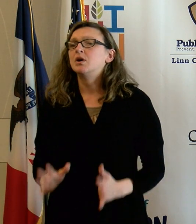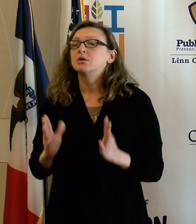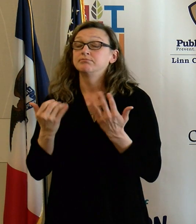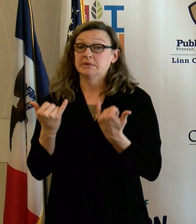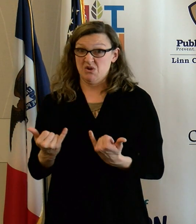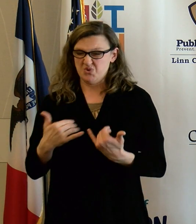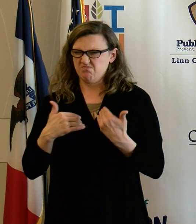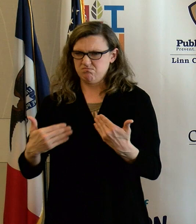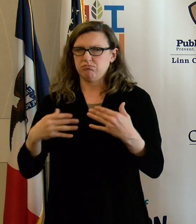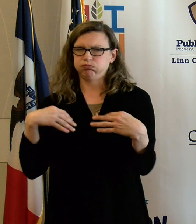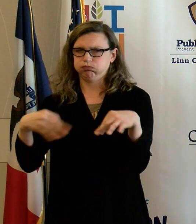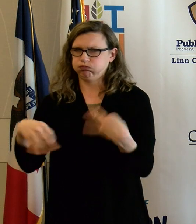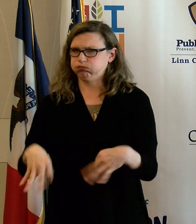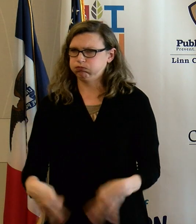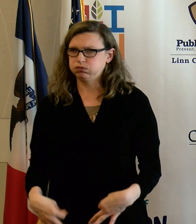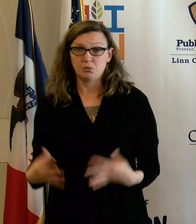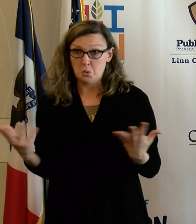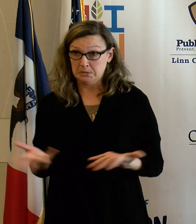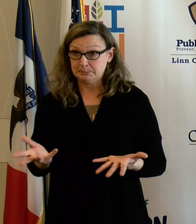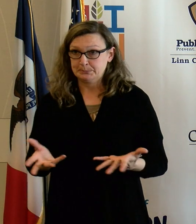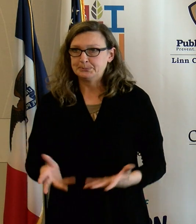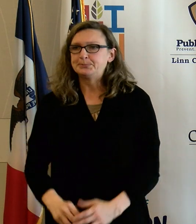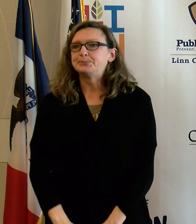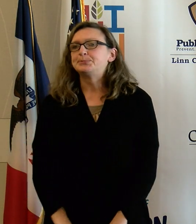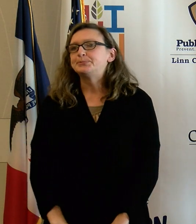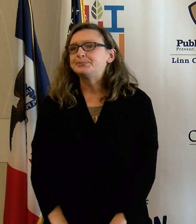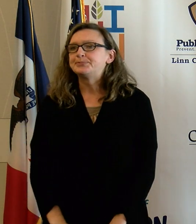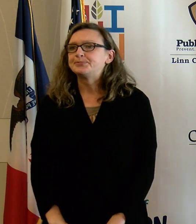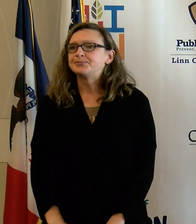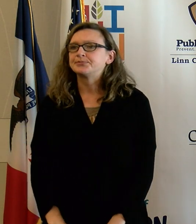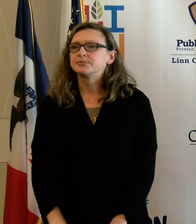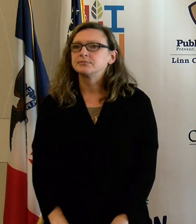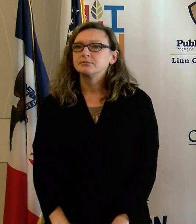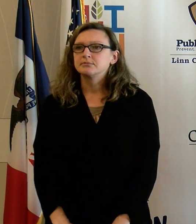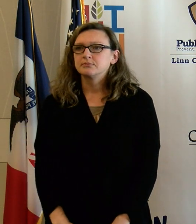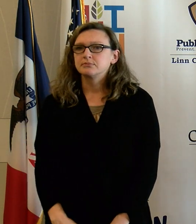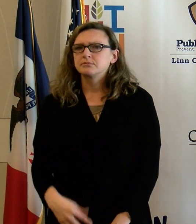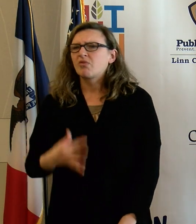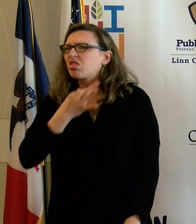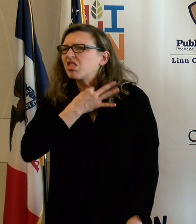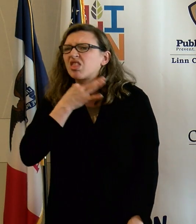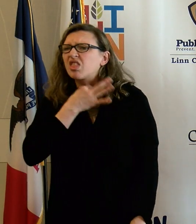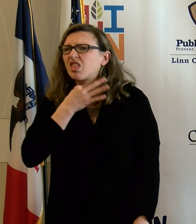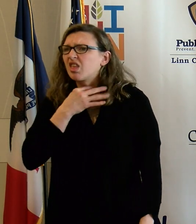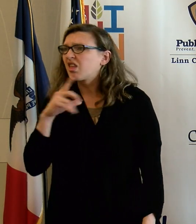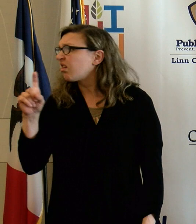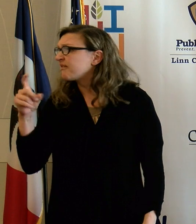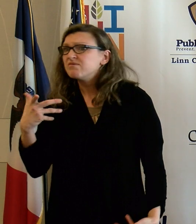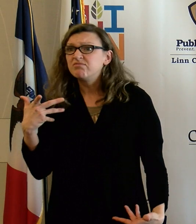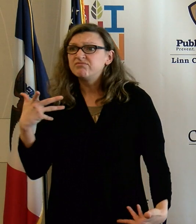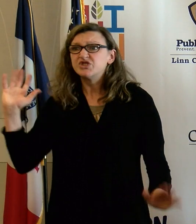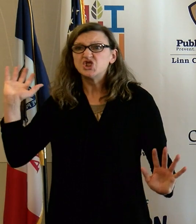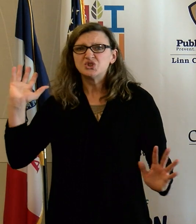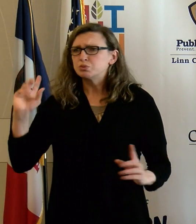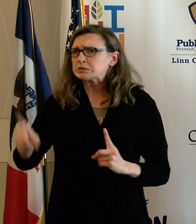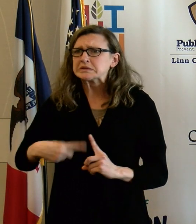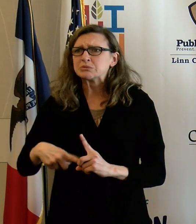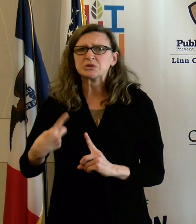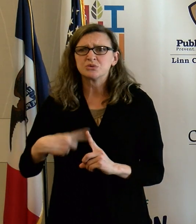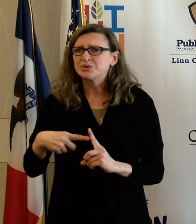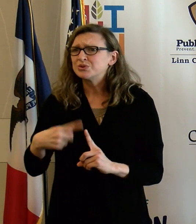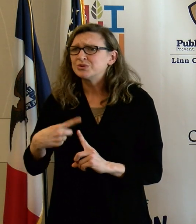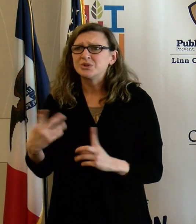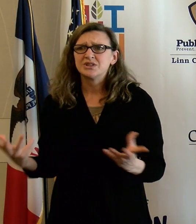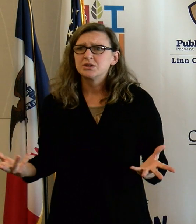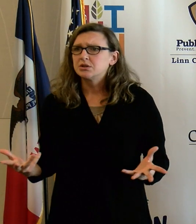critical of a time this is, everybody wants to know when's this going to peak, when's it going to end, how bad it's going to get. Looking at the data that